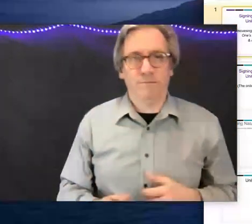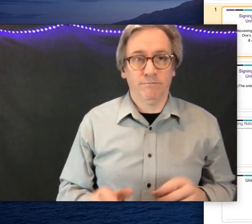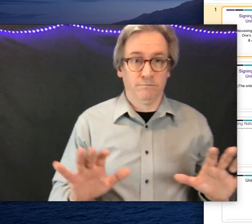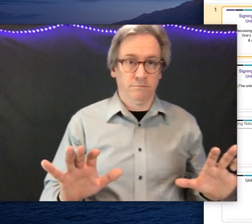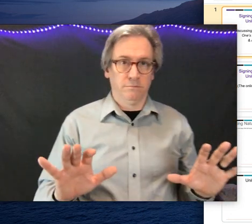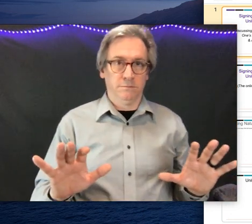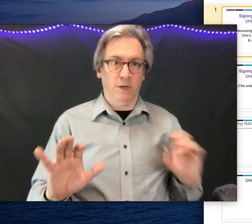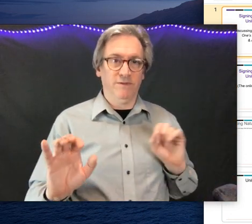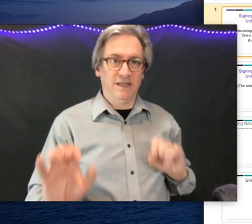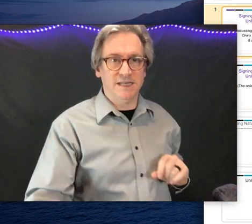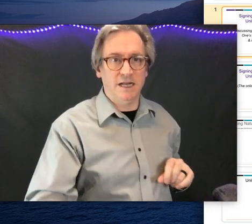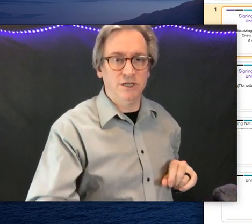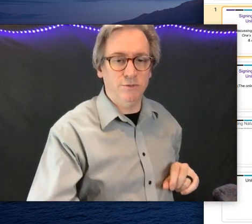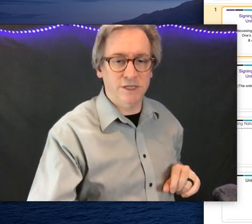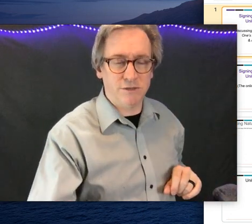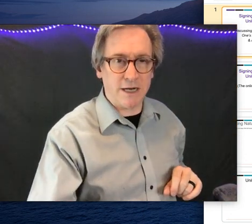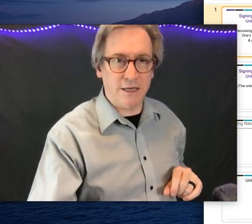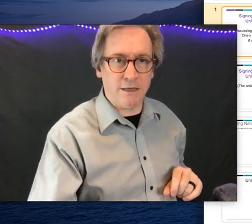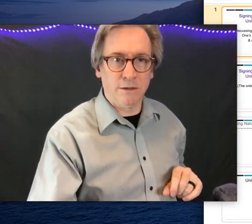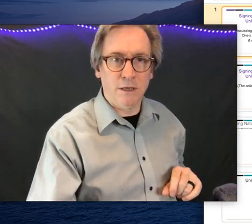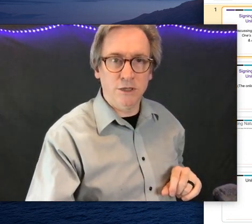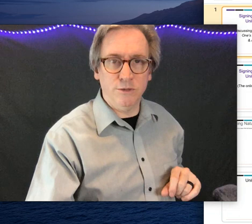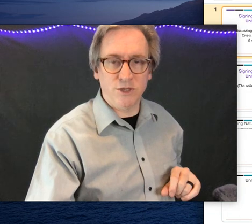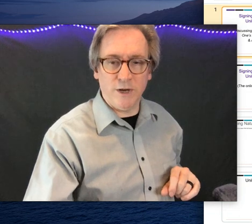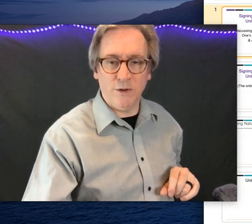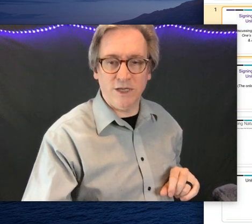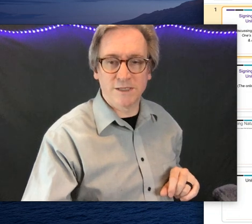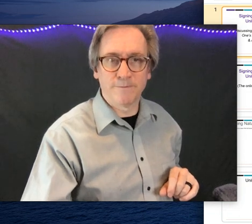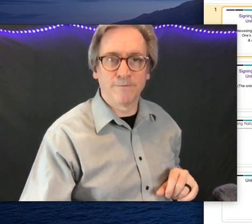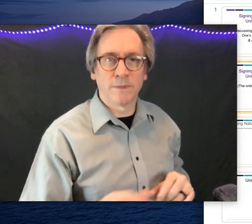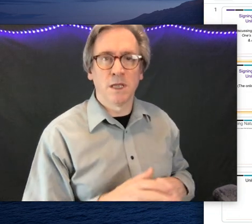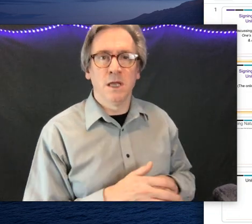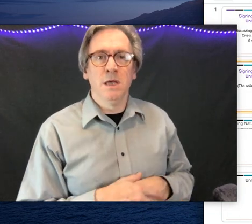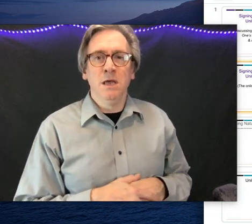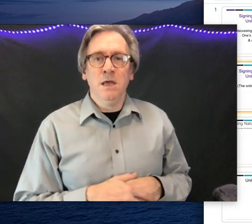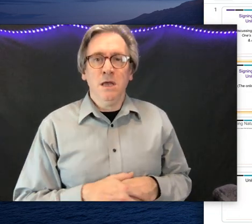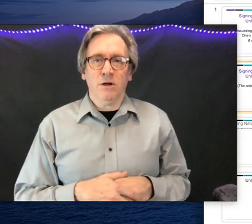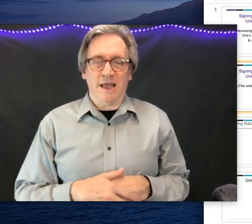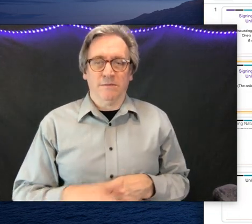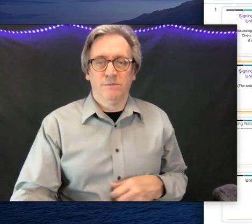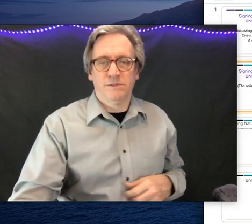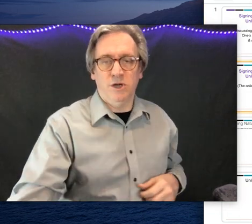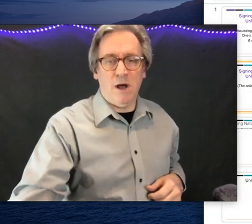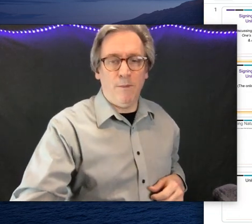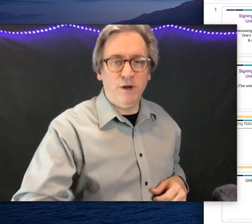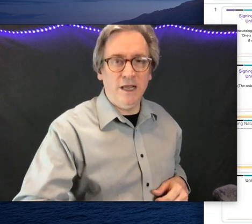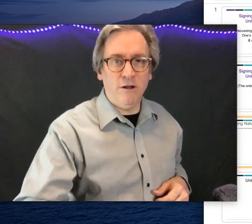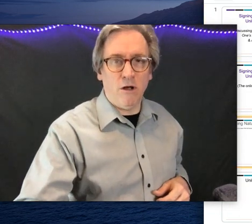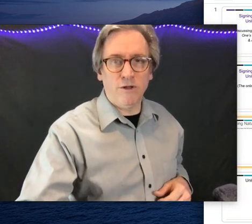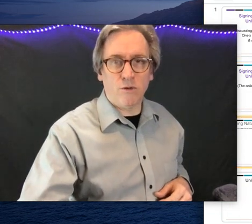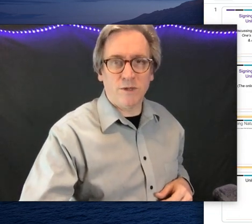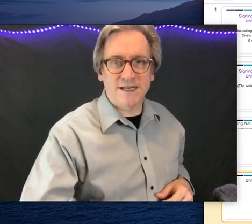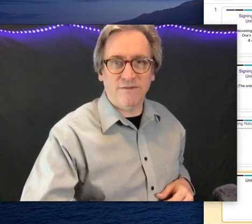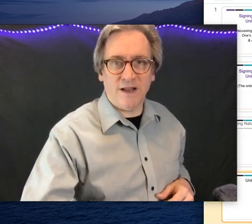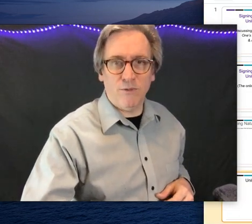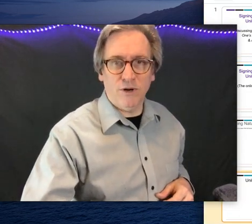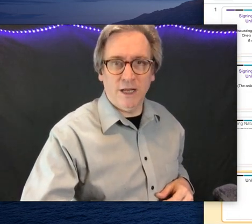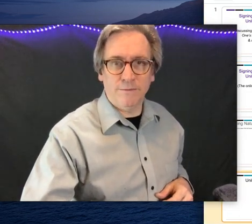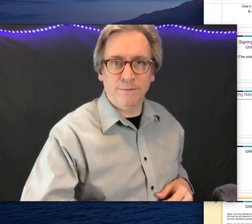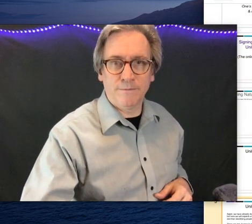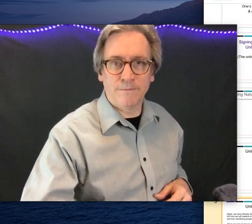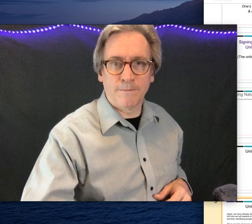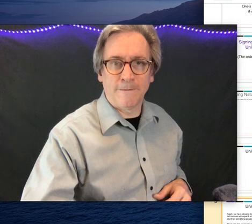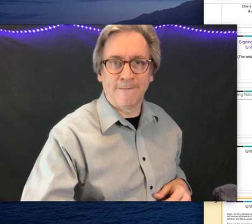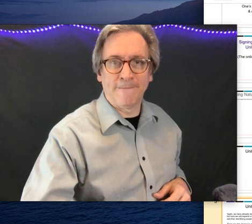laptop. Hopefully, that's not too distracting, too much white noise. Okay, so I'll put in all the normal stuff that I put